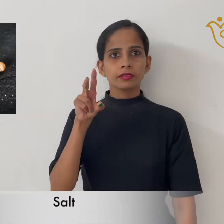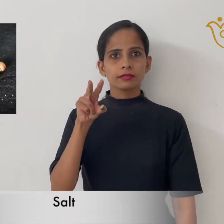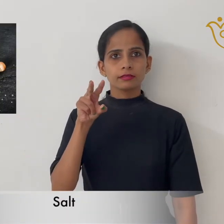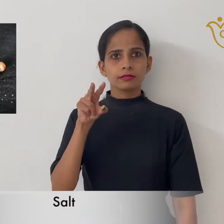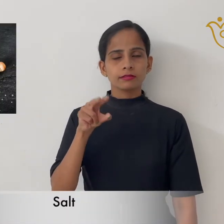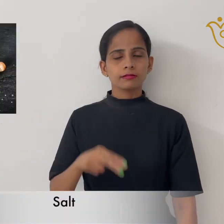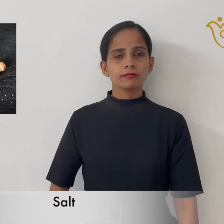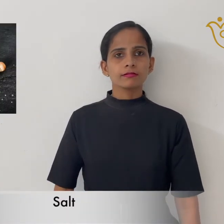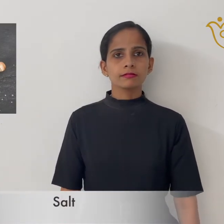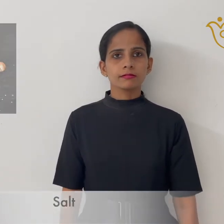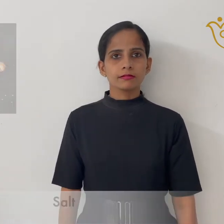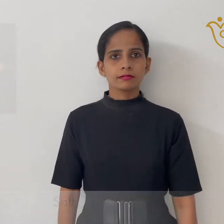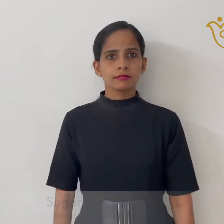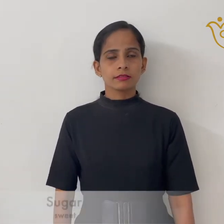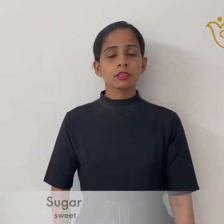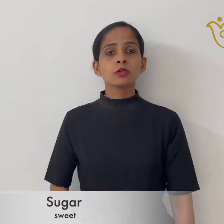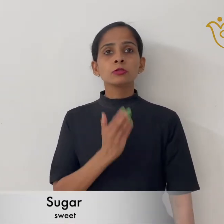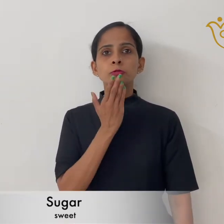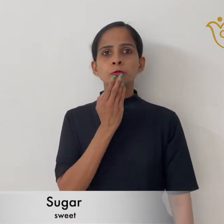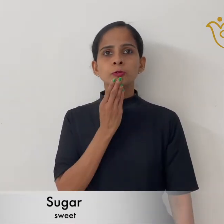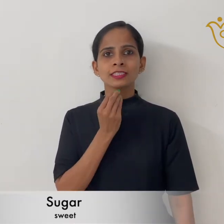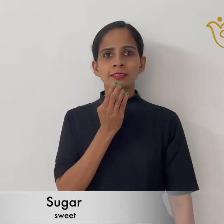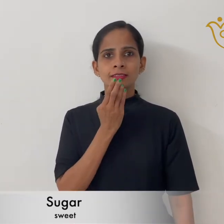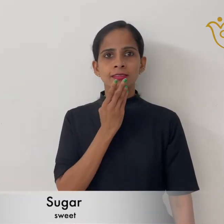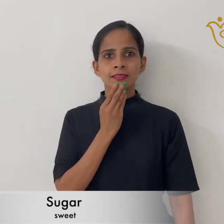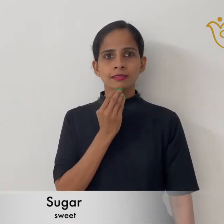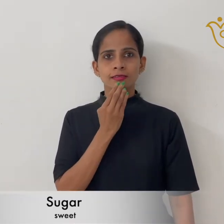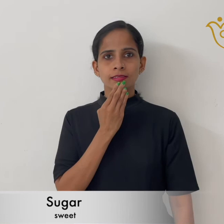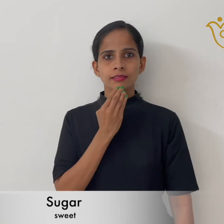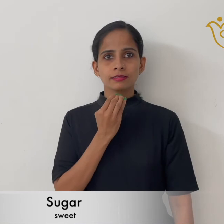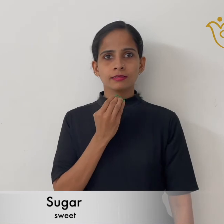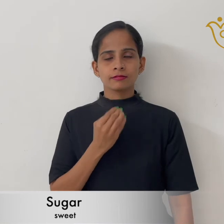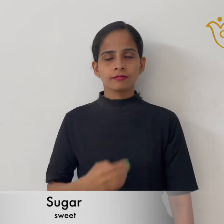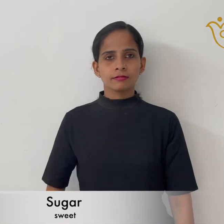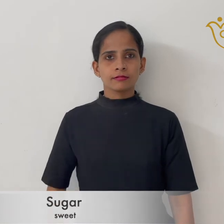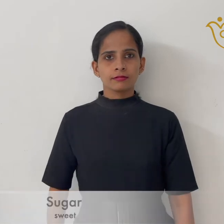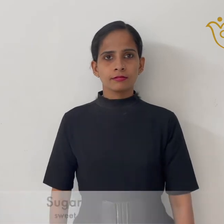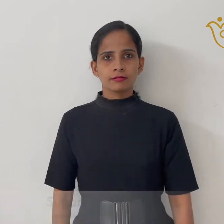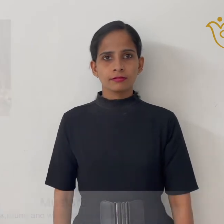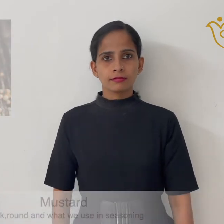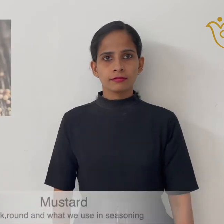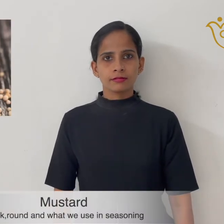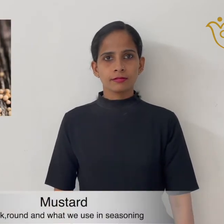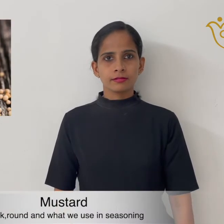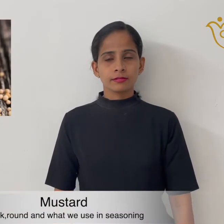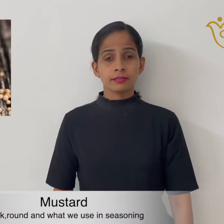Salt, sugar, mustard,